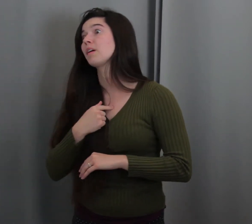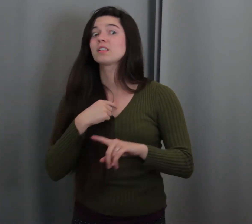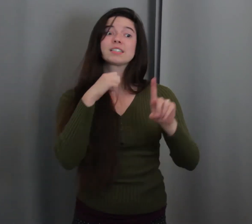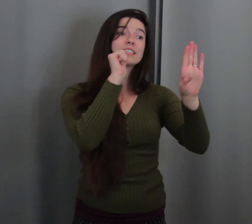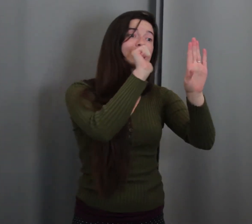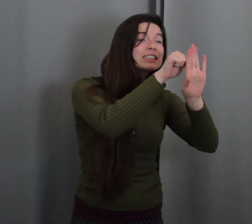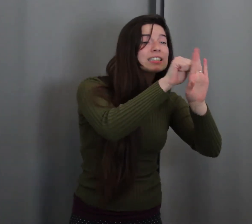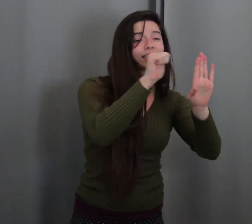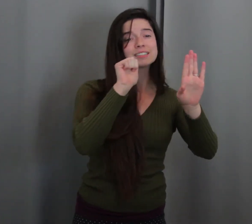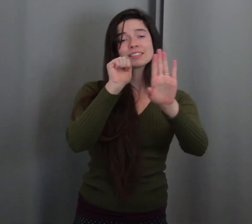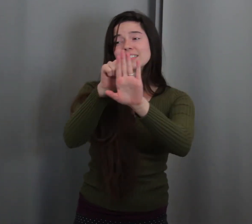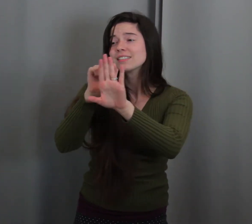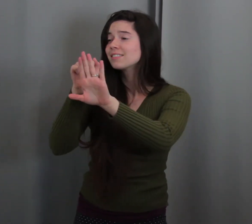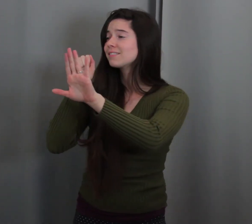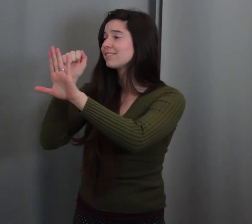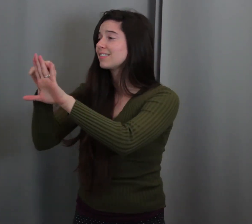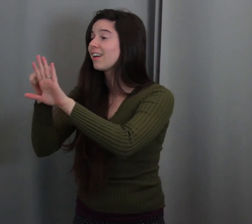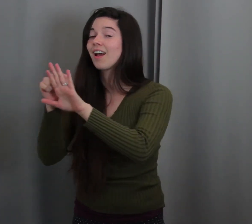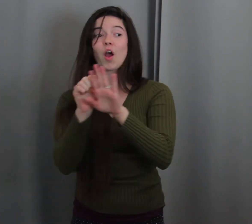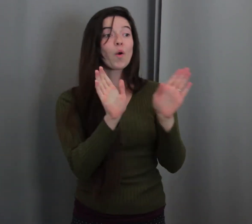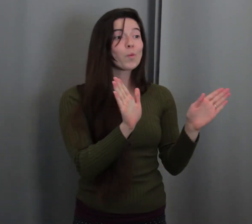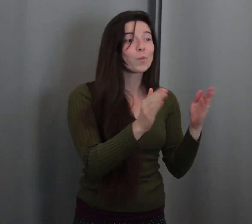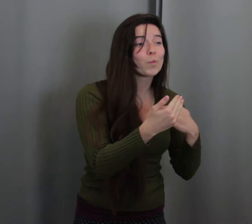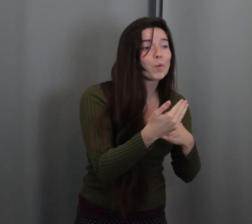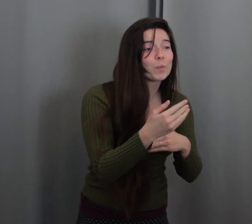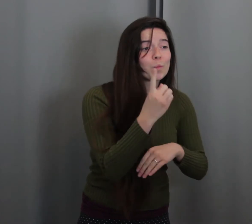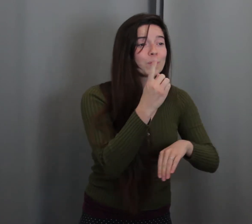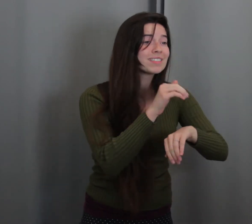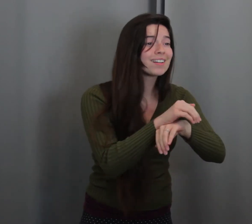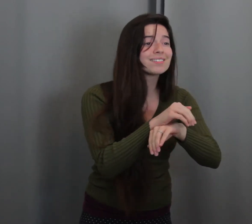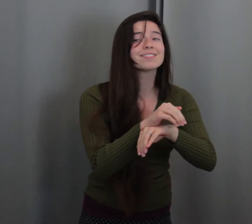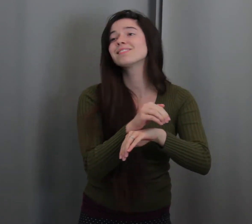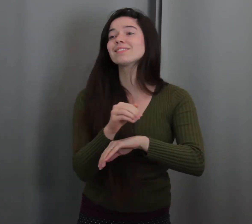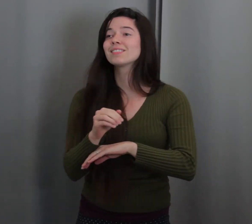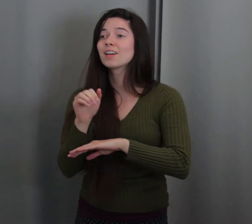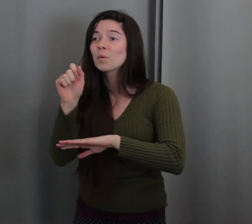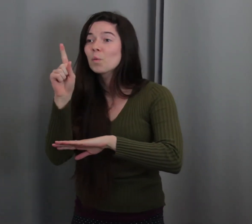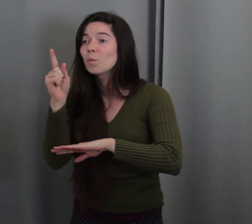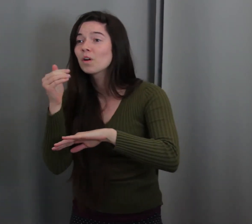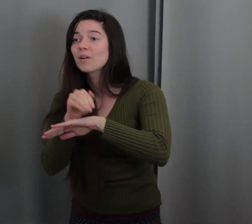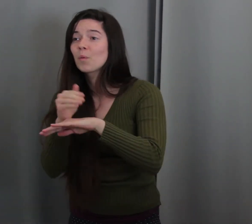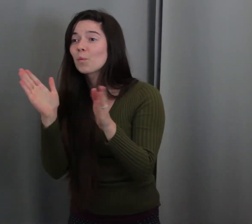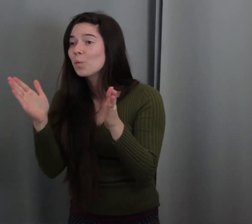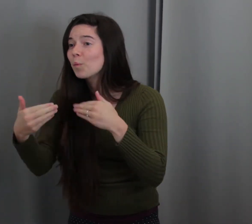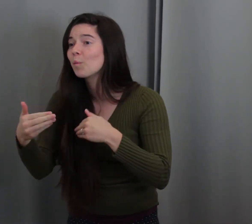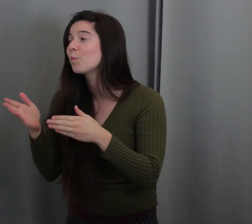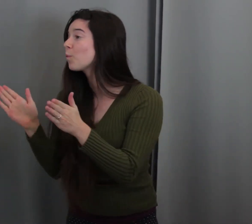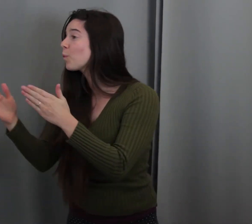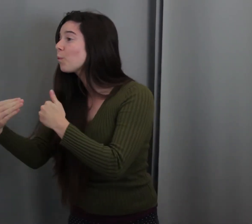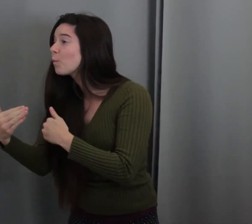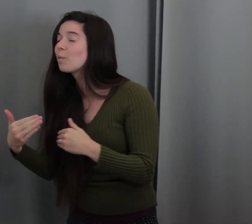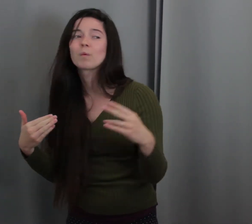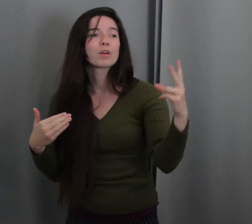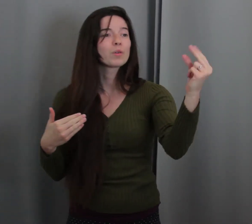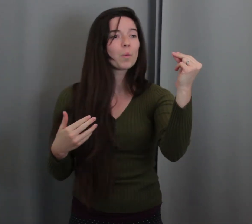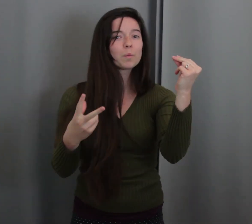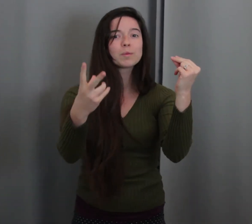no success. No one seemed to have a room. I guess it's